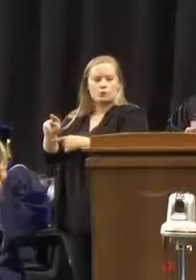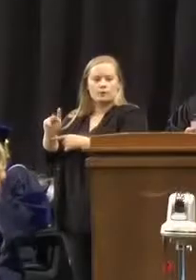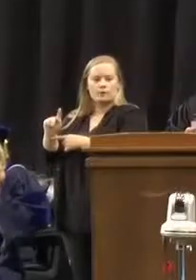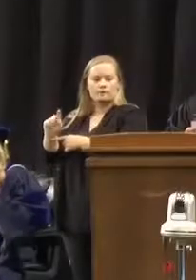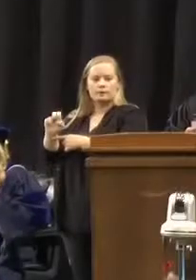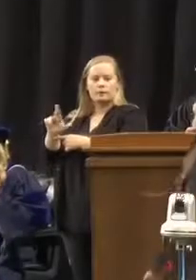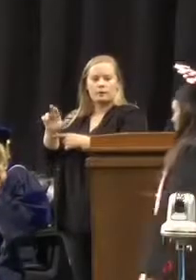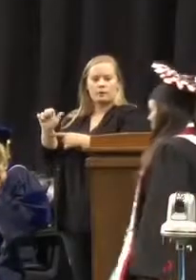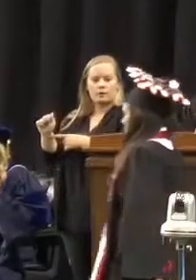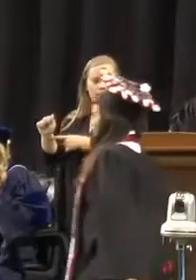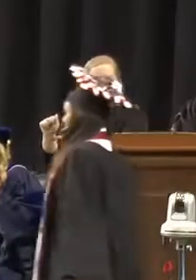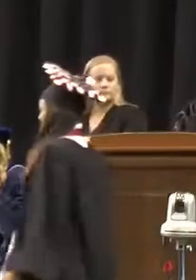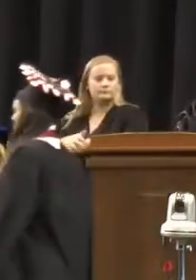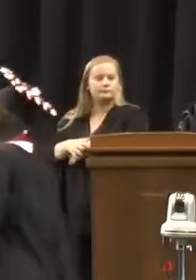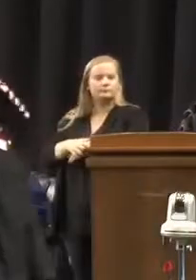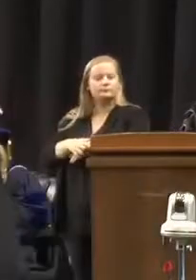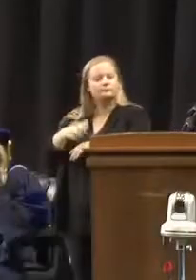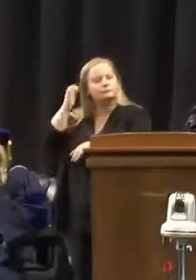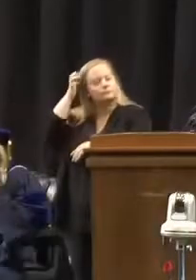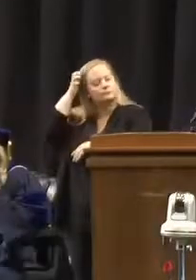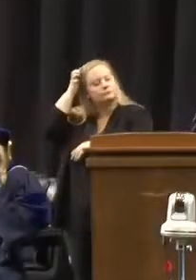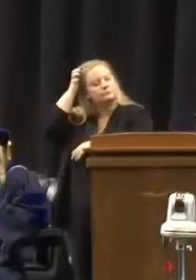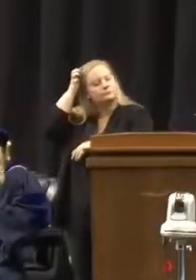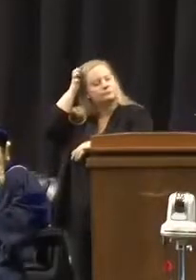Natalia Renteria.